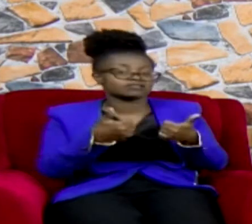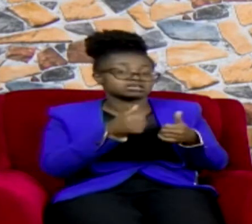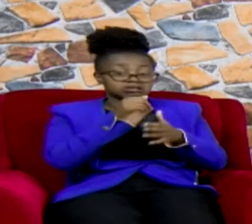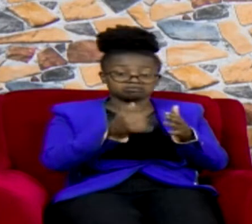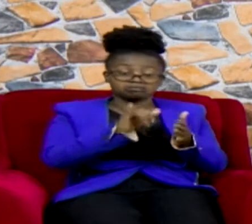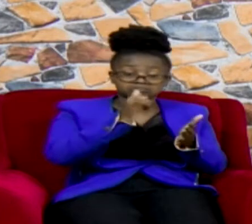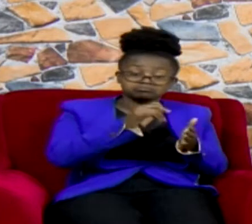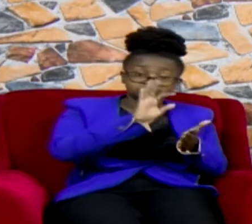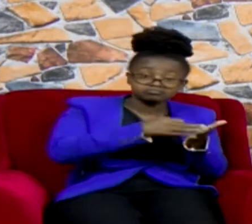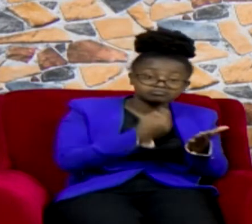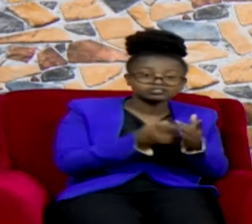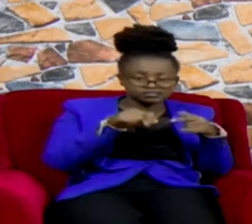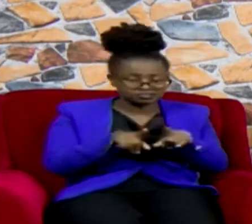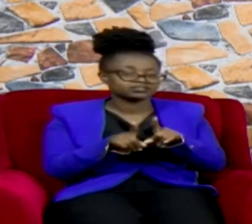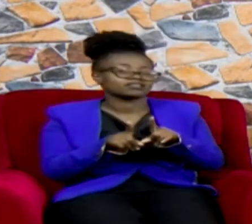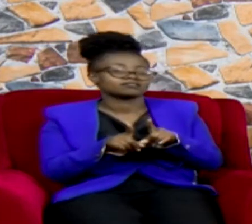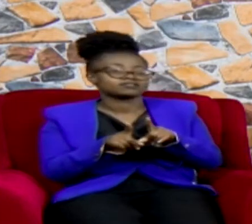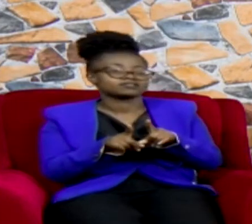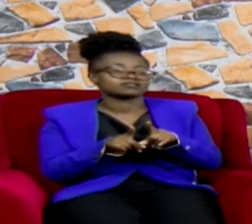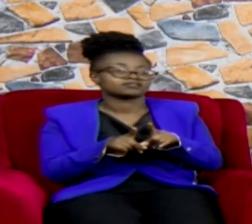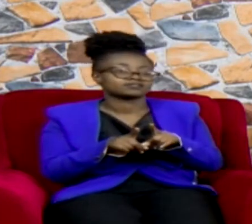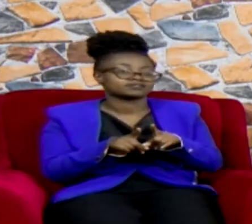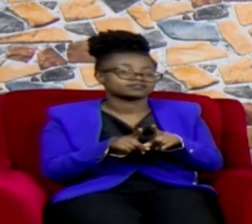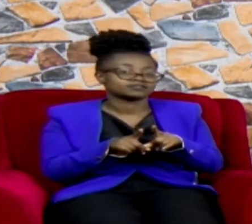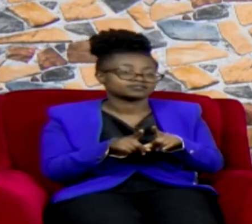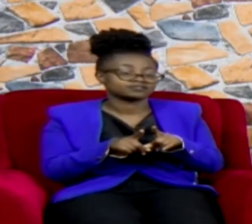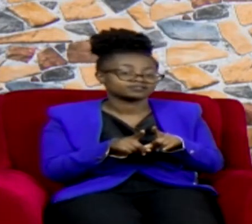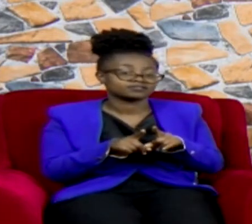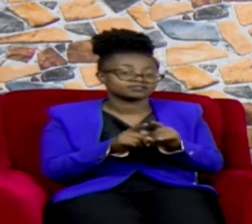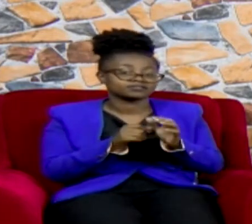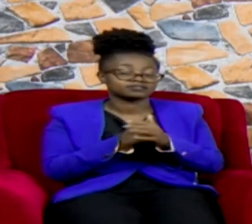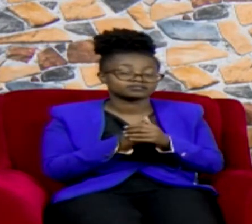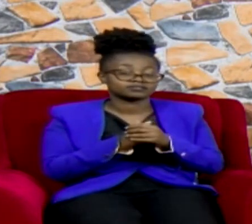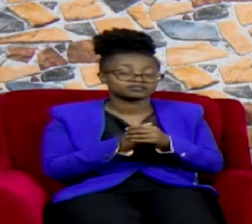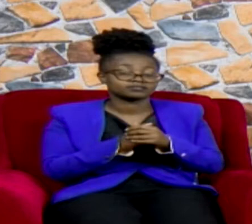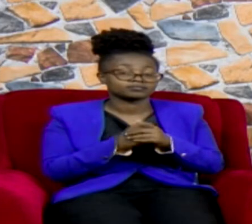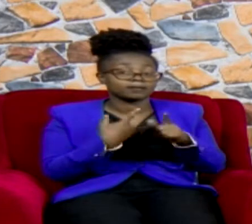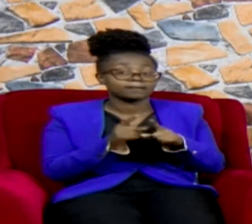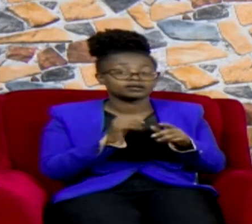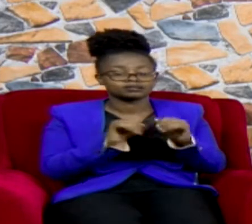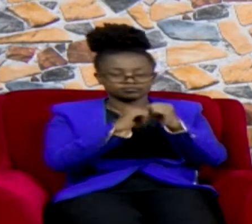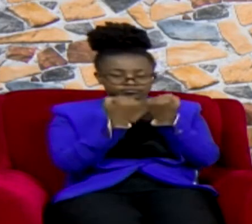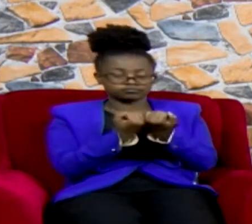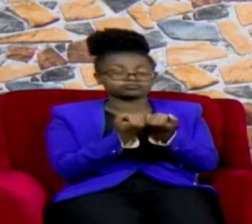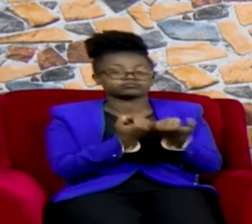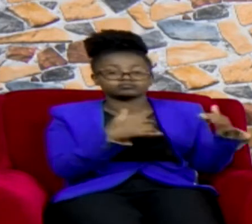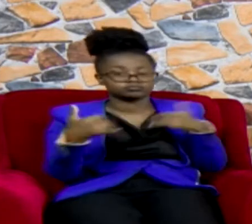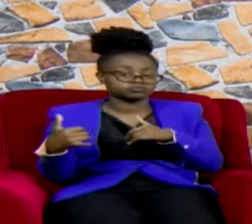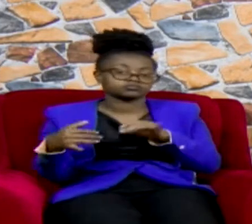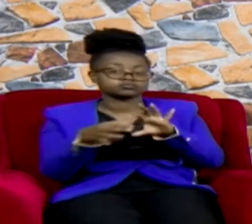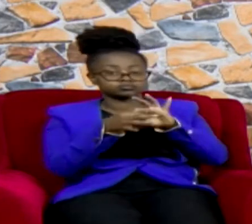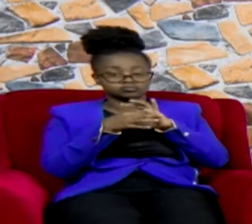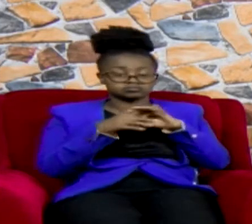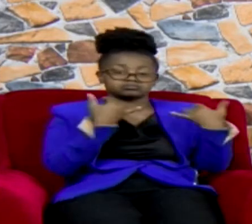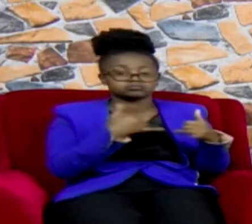So it's your own. It's a me, myself, and I Yes, kind of yes. a situation. But when it comes to the social games, the cooperative